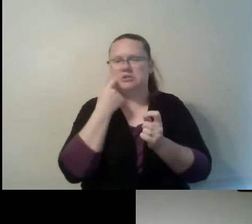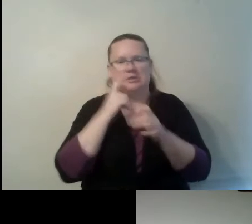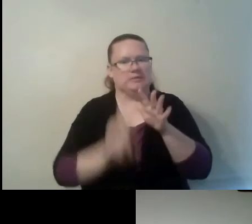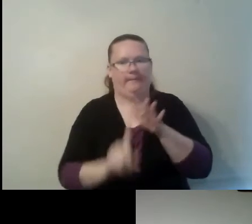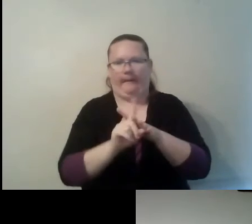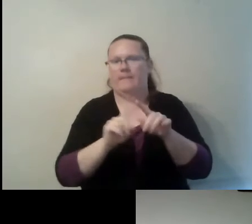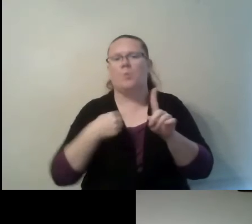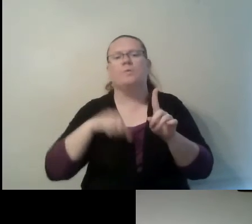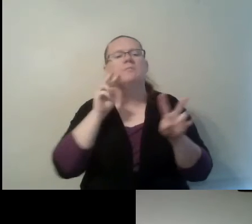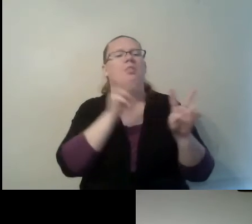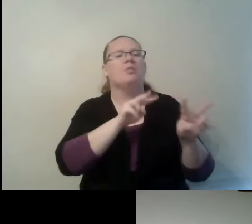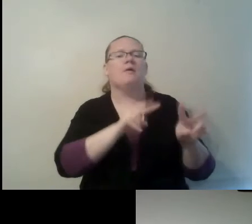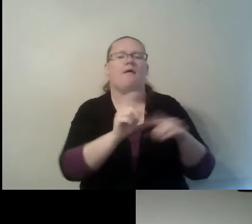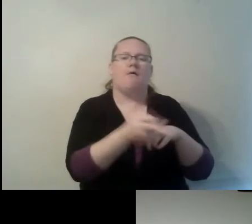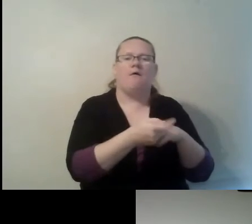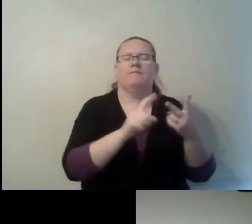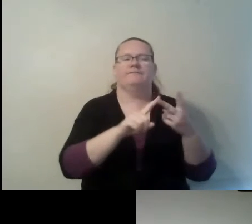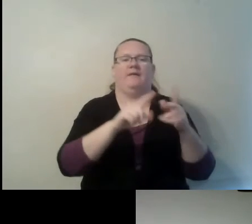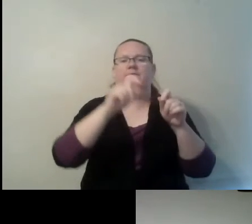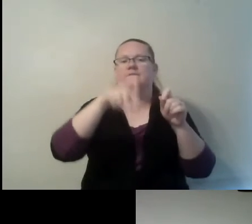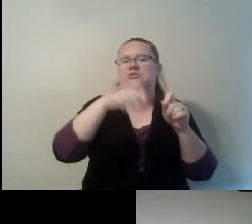as fishing now for a while. That was a huge issue.